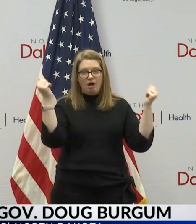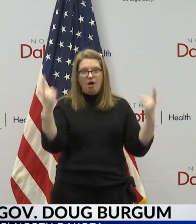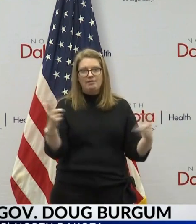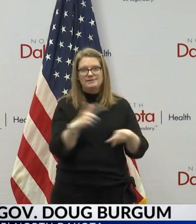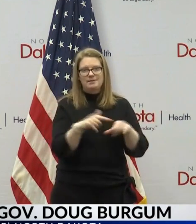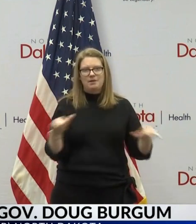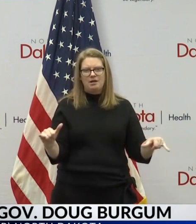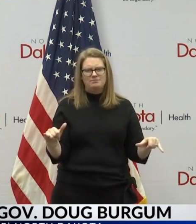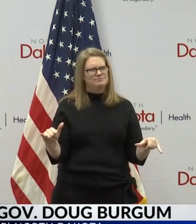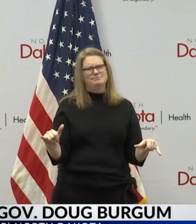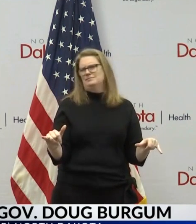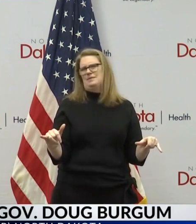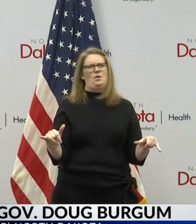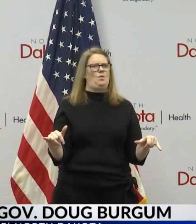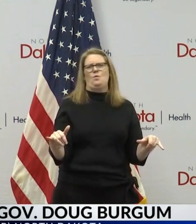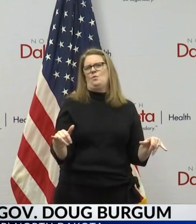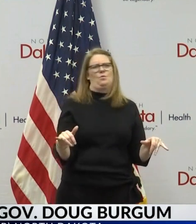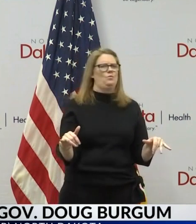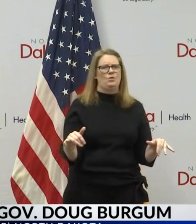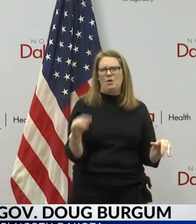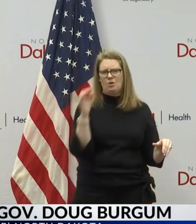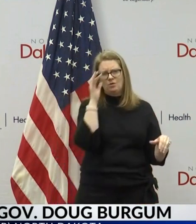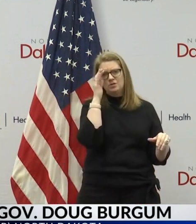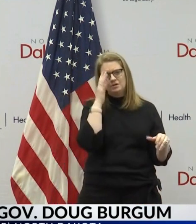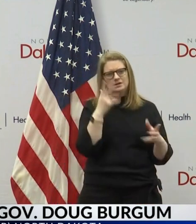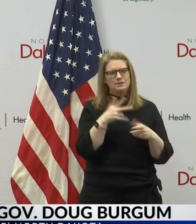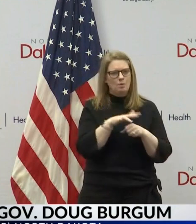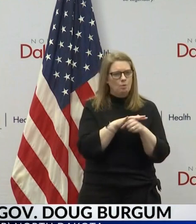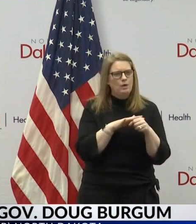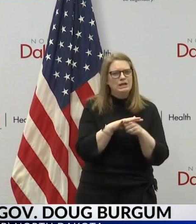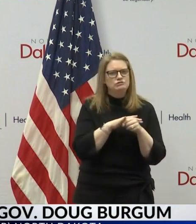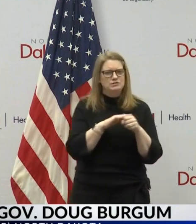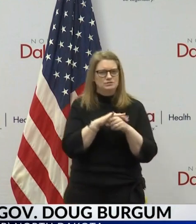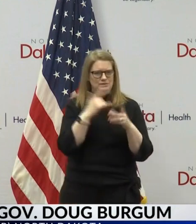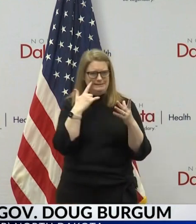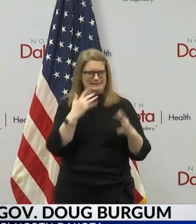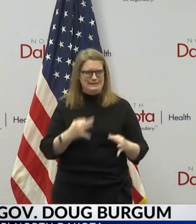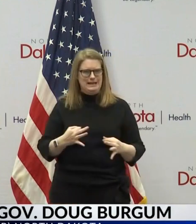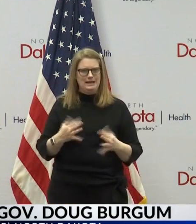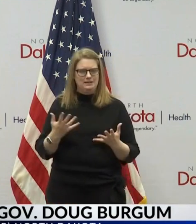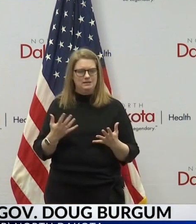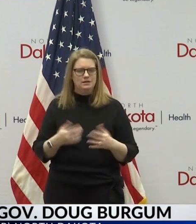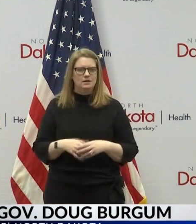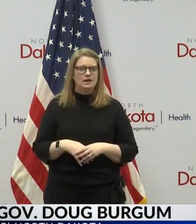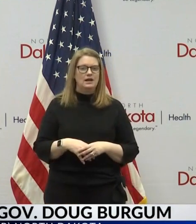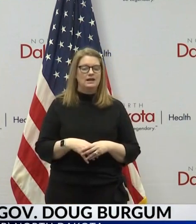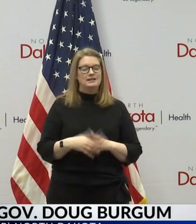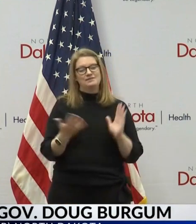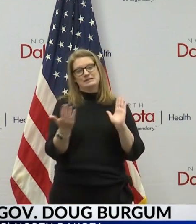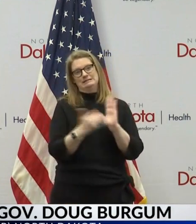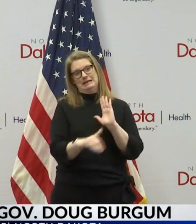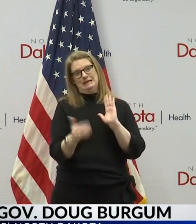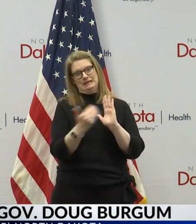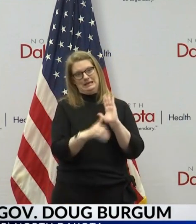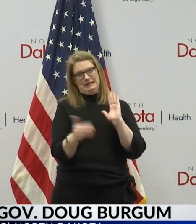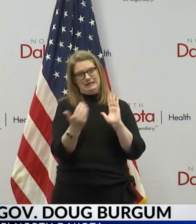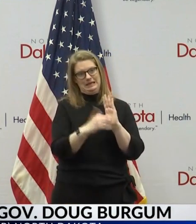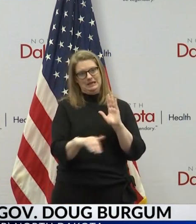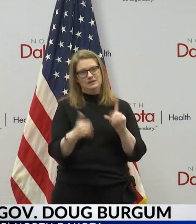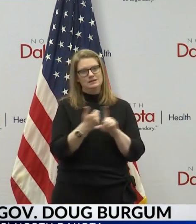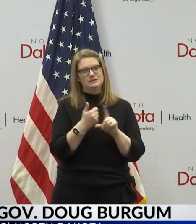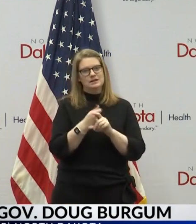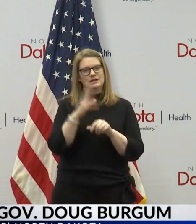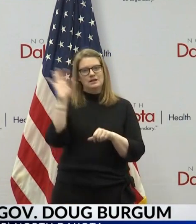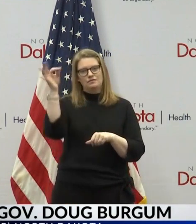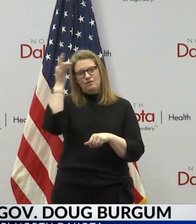by region, just like it varied on the closures. And I know that they have said over and over and over again that it's going to be federally supported,